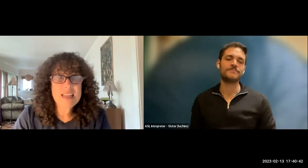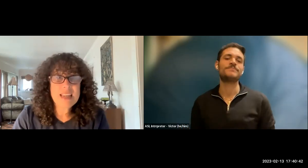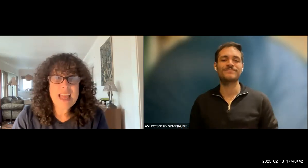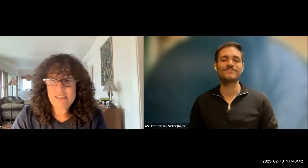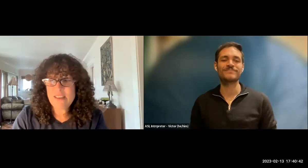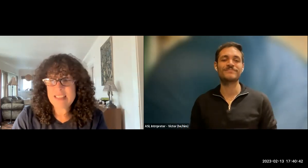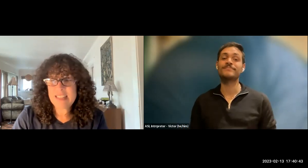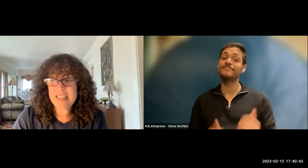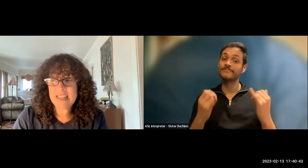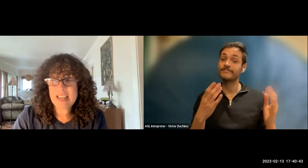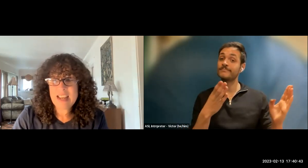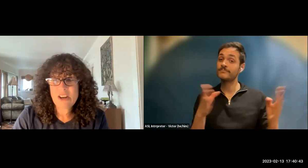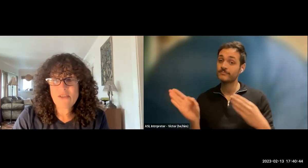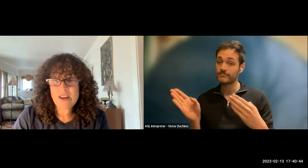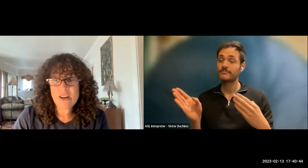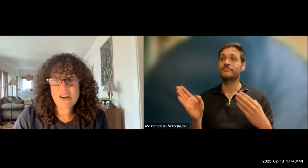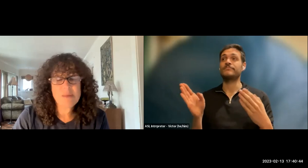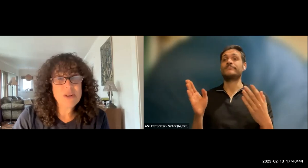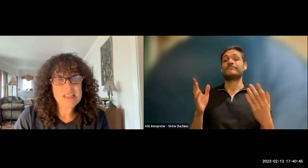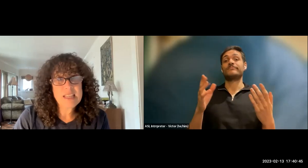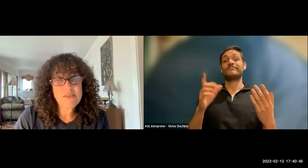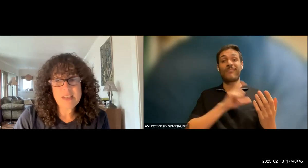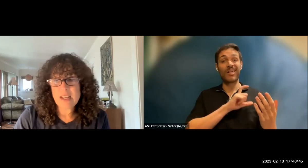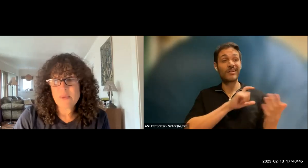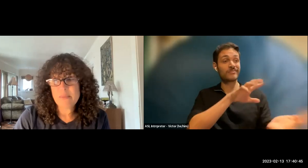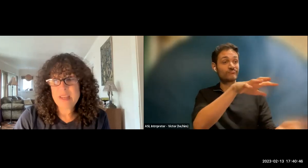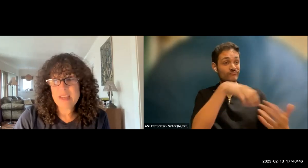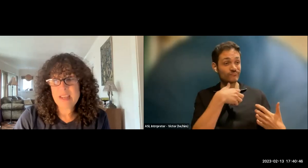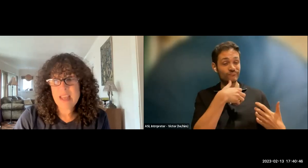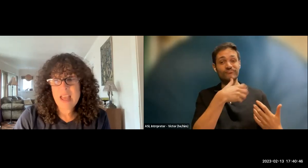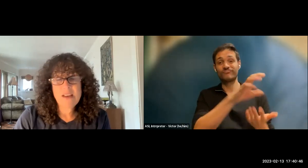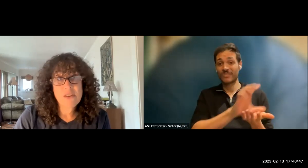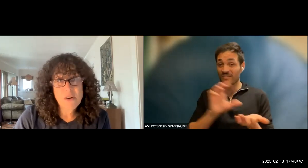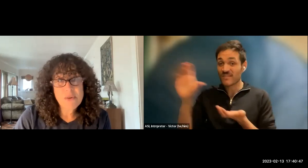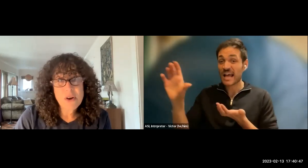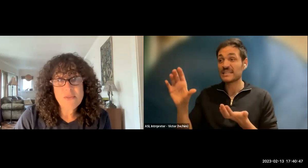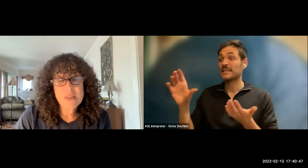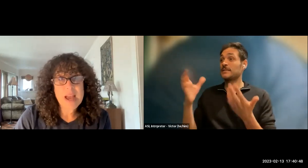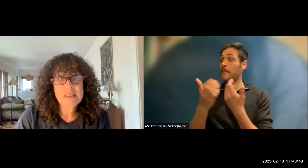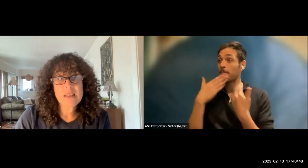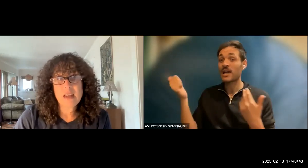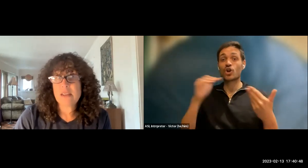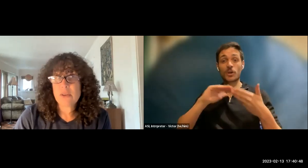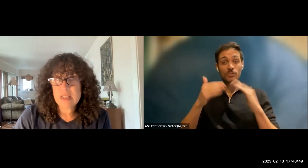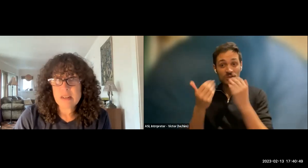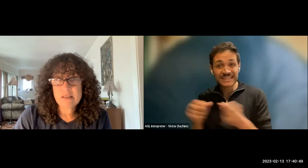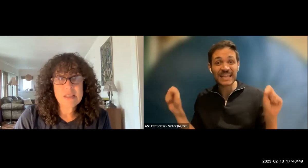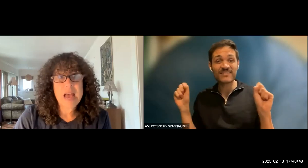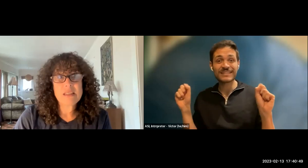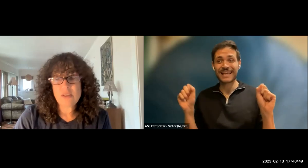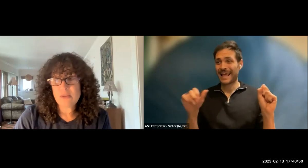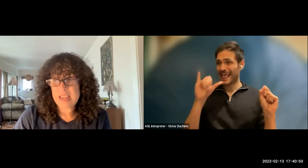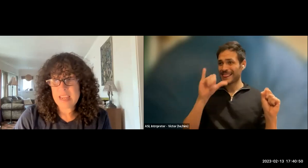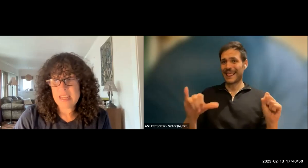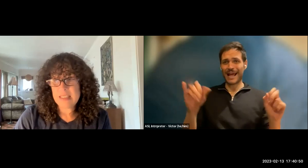from policing and invest in greater community safety and well-being have grown over the past 2 years,